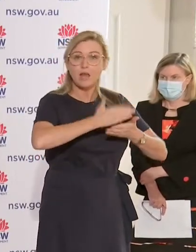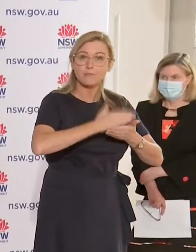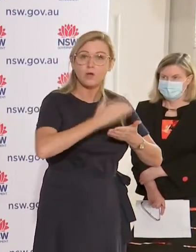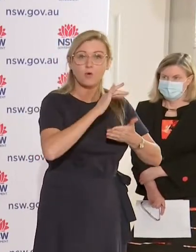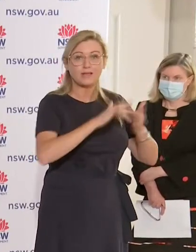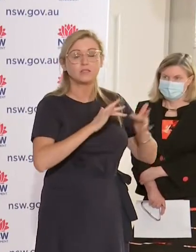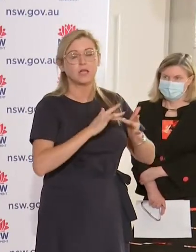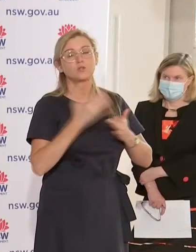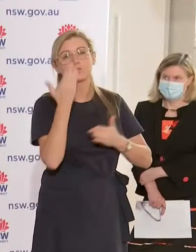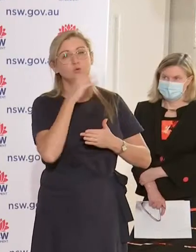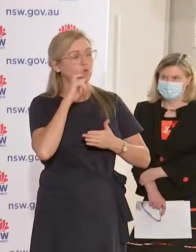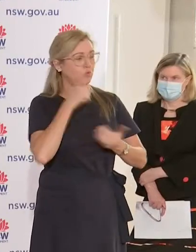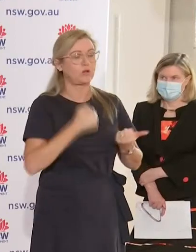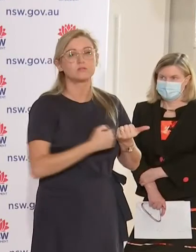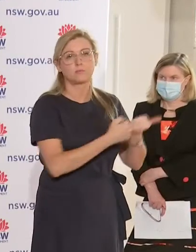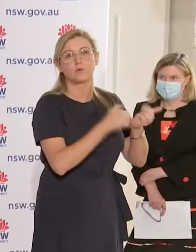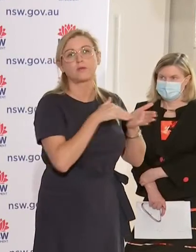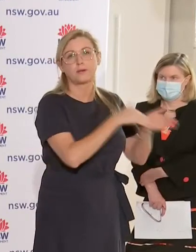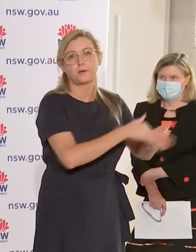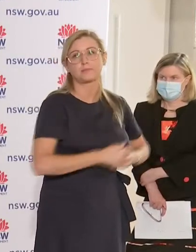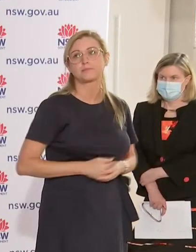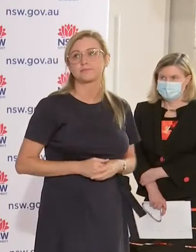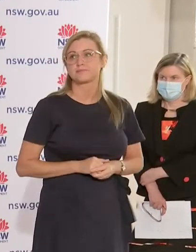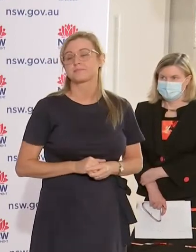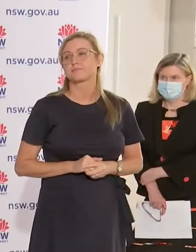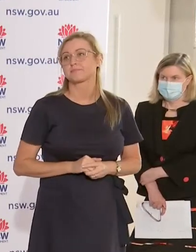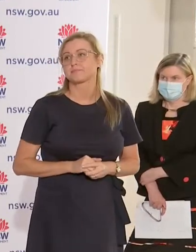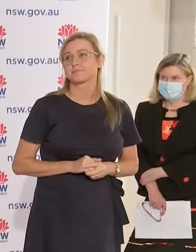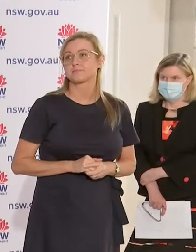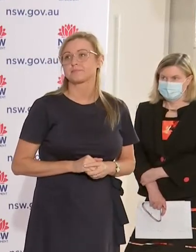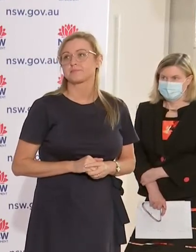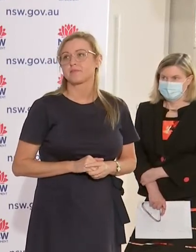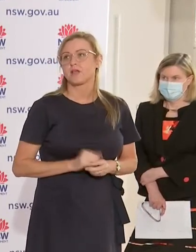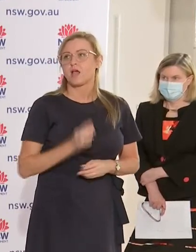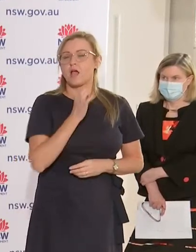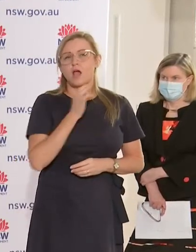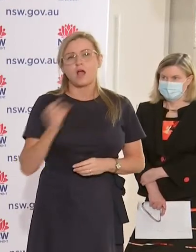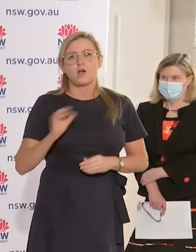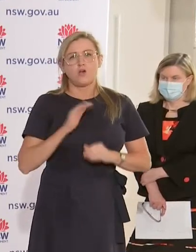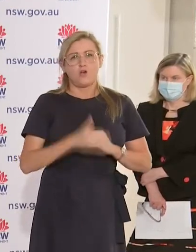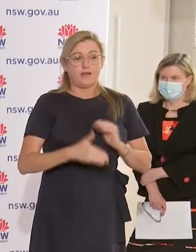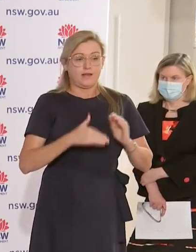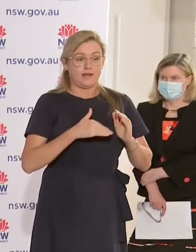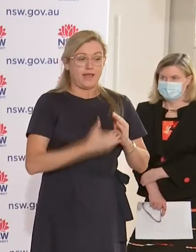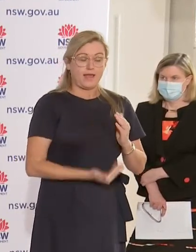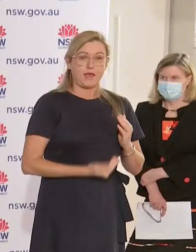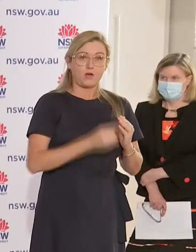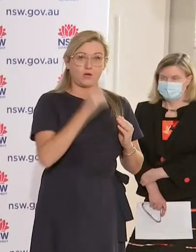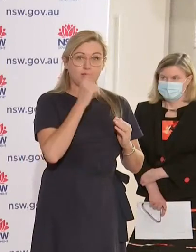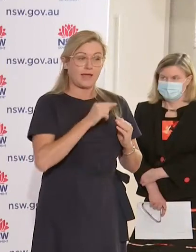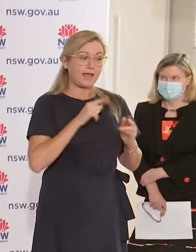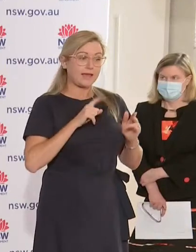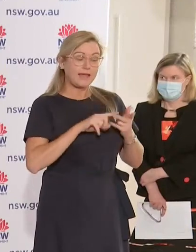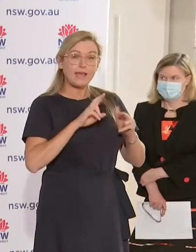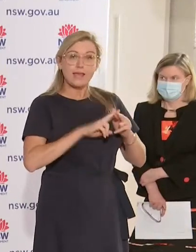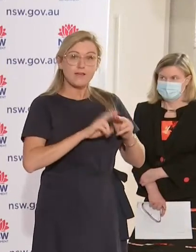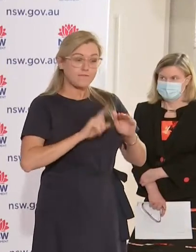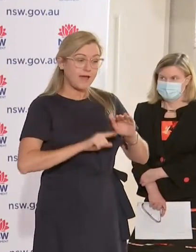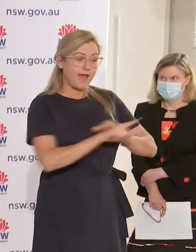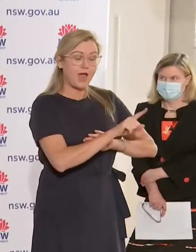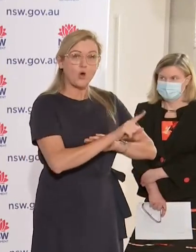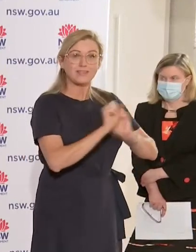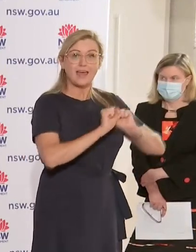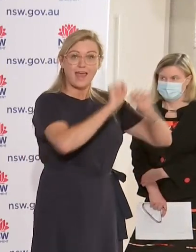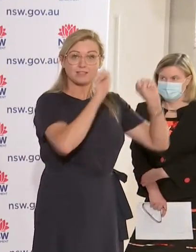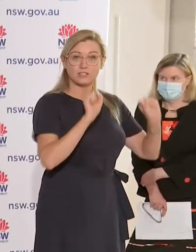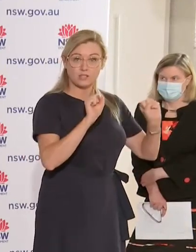Is it still exercising in groups of 2, considering that there's groups of 5 that can... what is it about exercise? Obviously, this